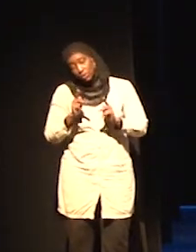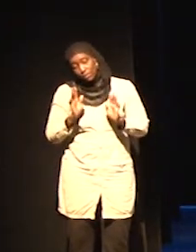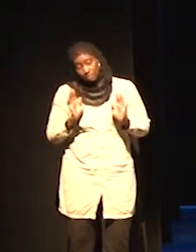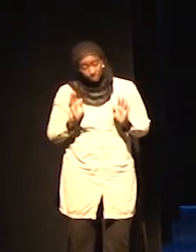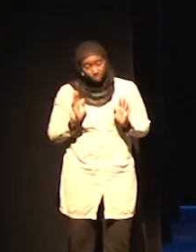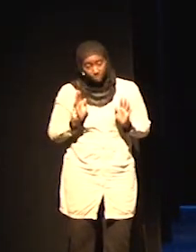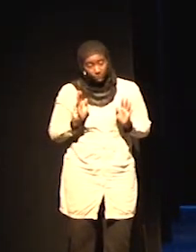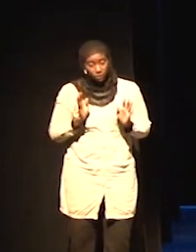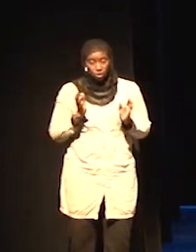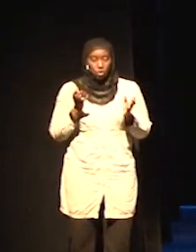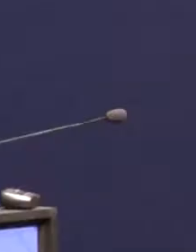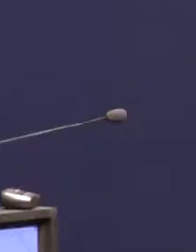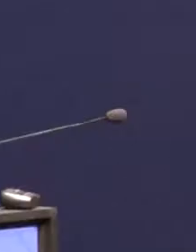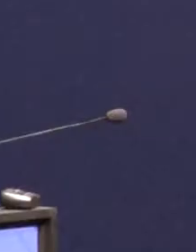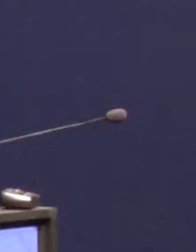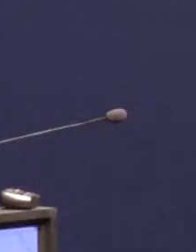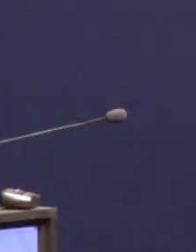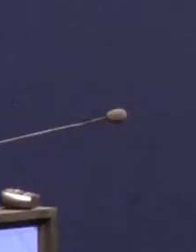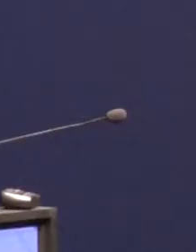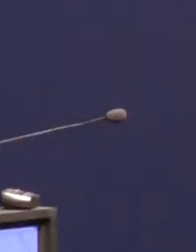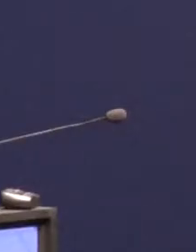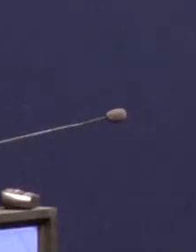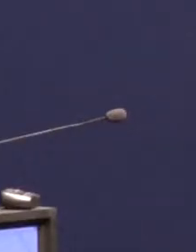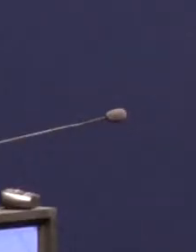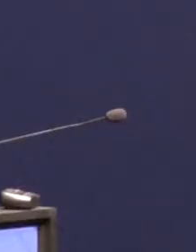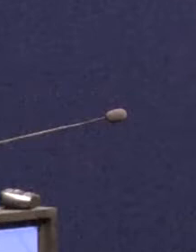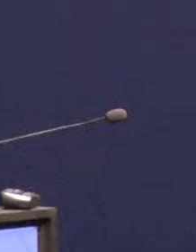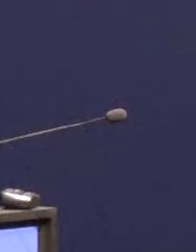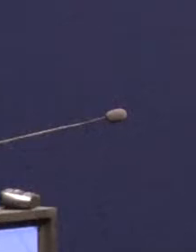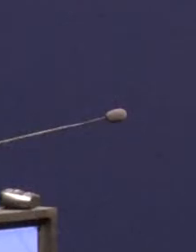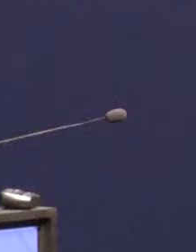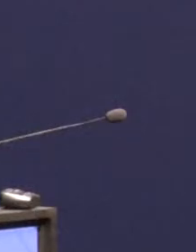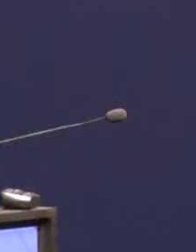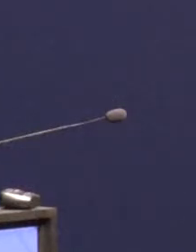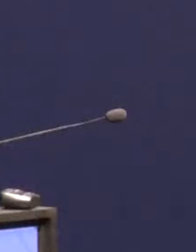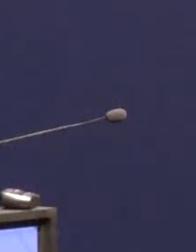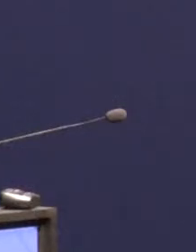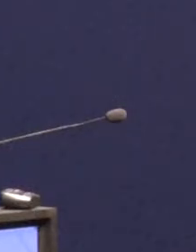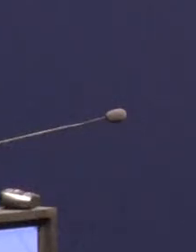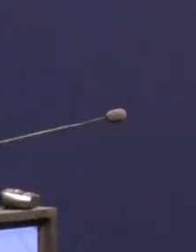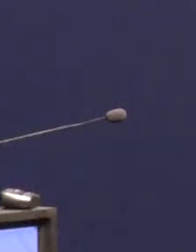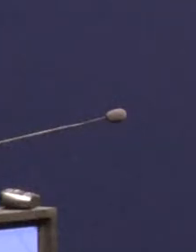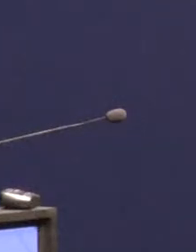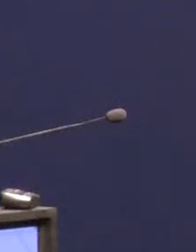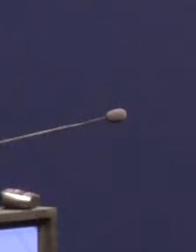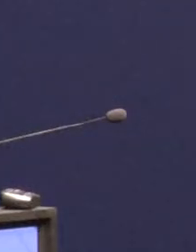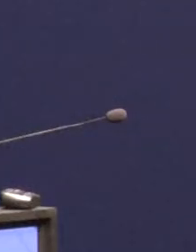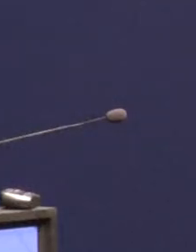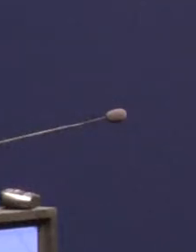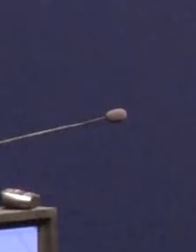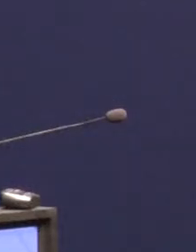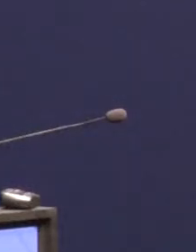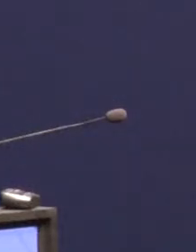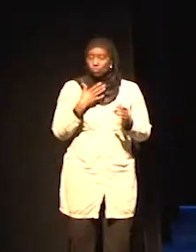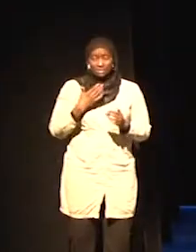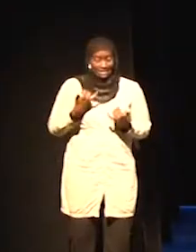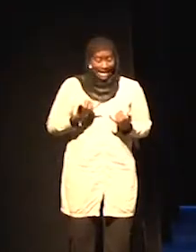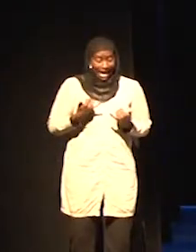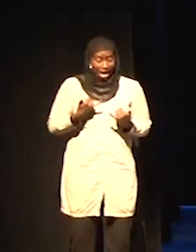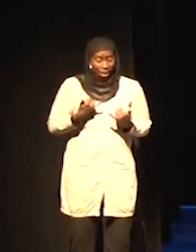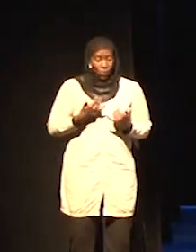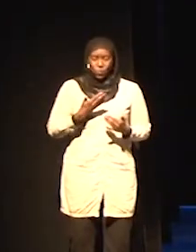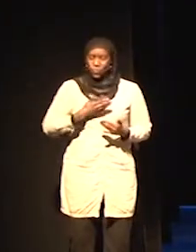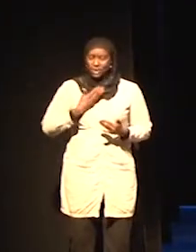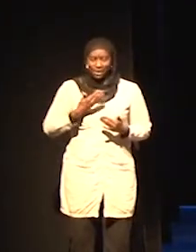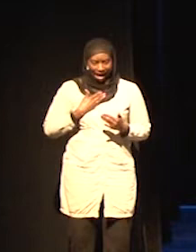participating in this struggle, but we are so proud, we are so glad that we participated in this struggle.